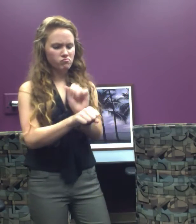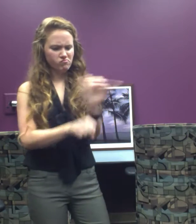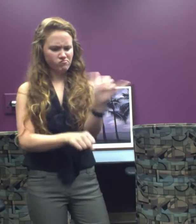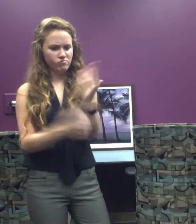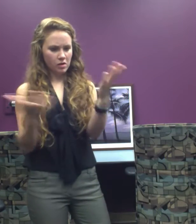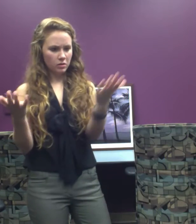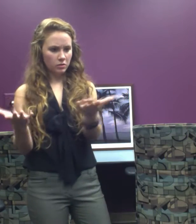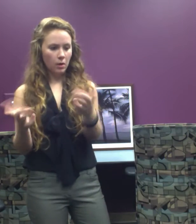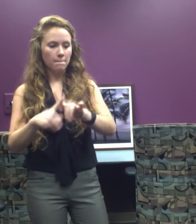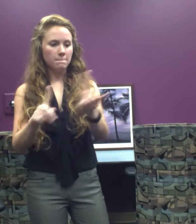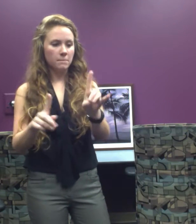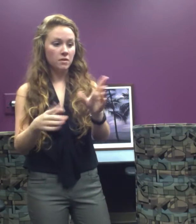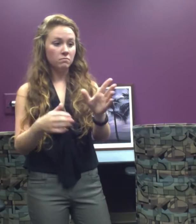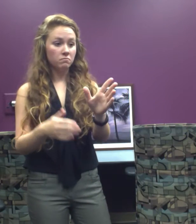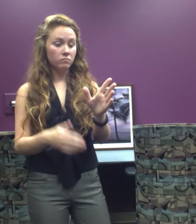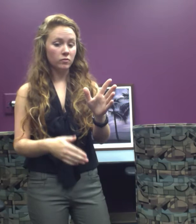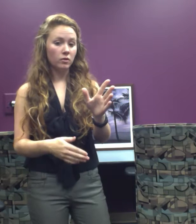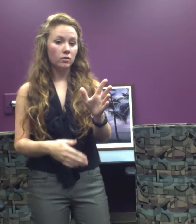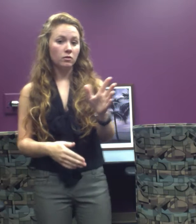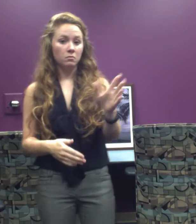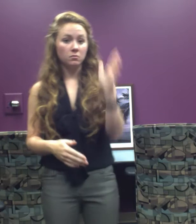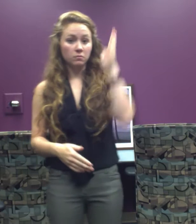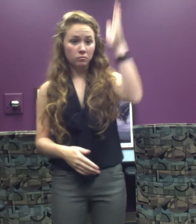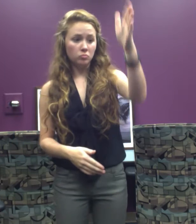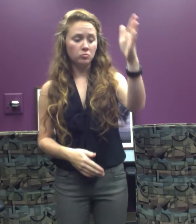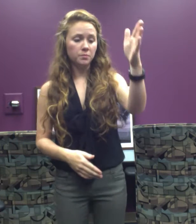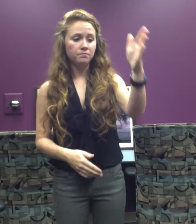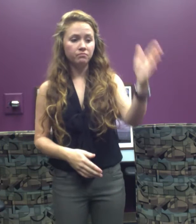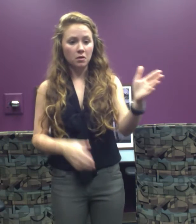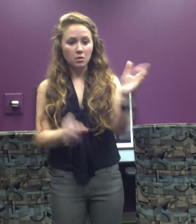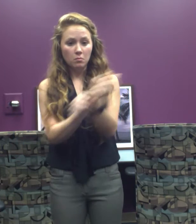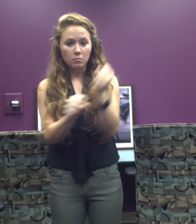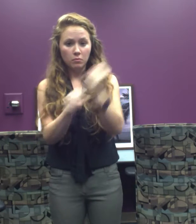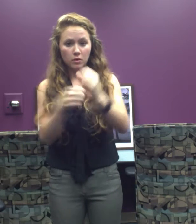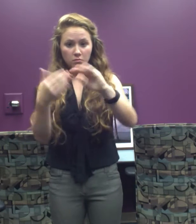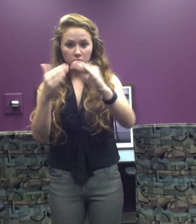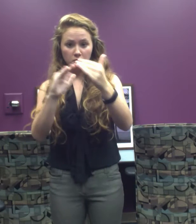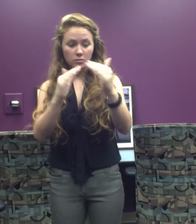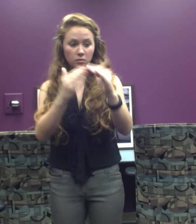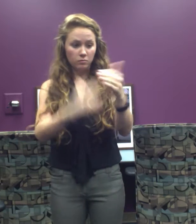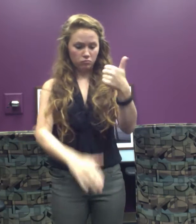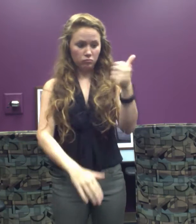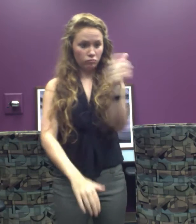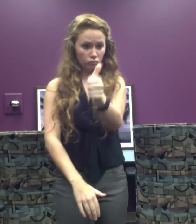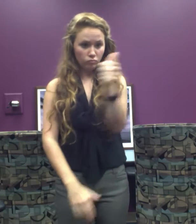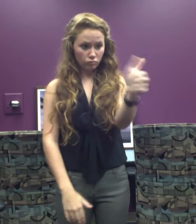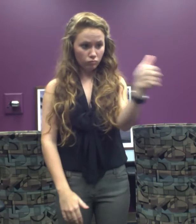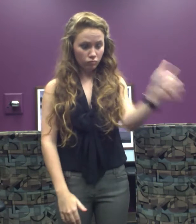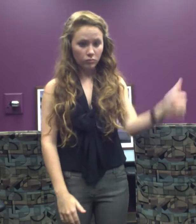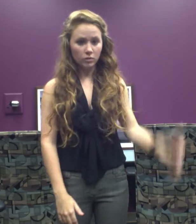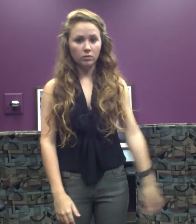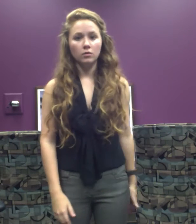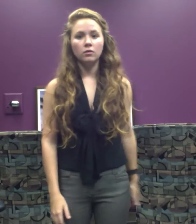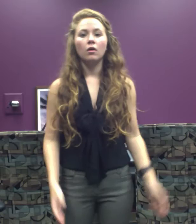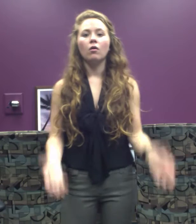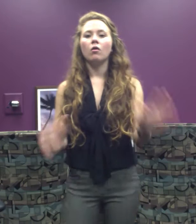city. Anyone else need paper? All right, now wait. You all think that Mrs. Pagano has finished, but